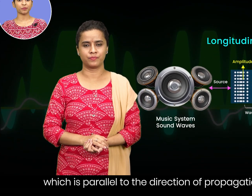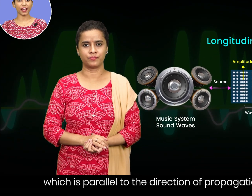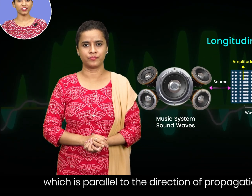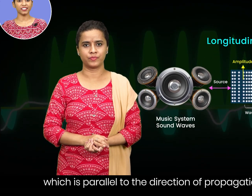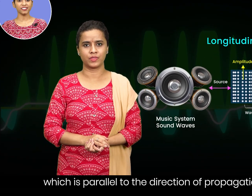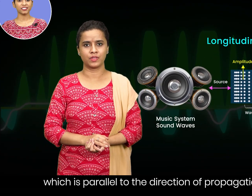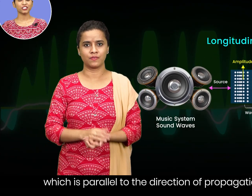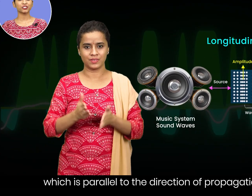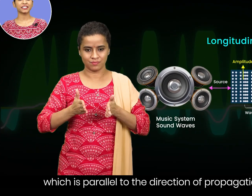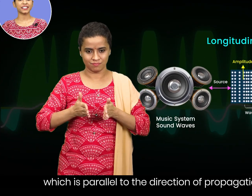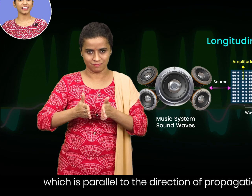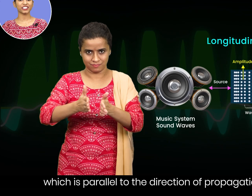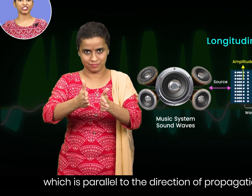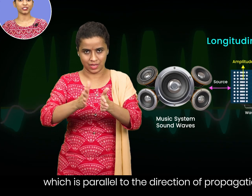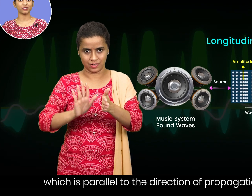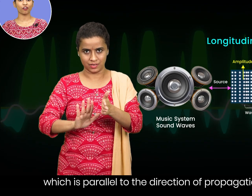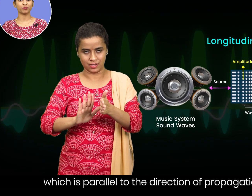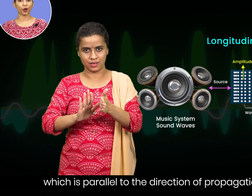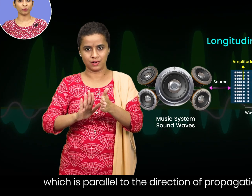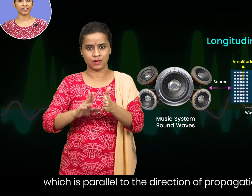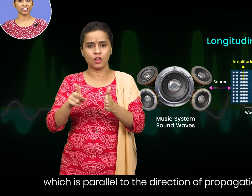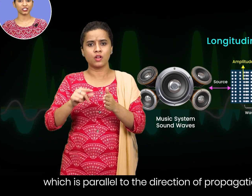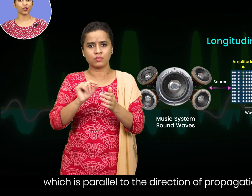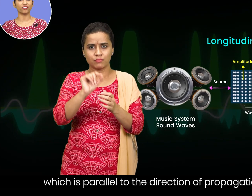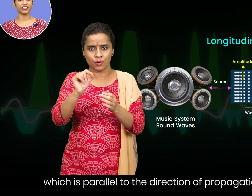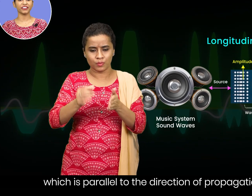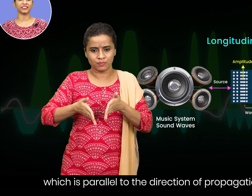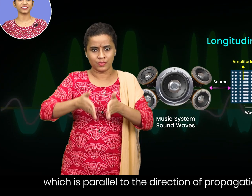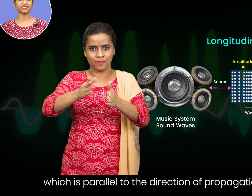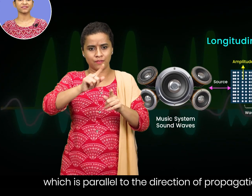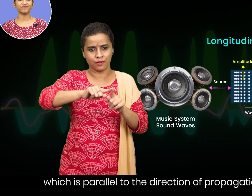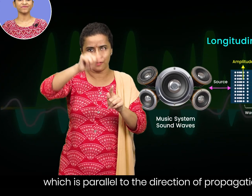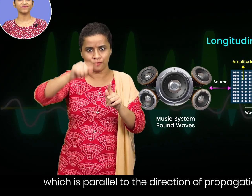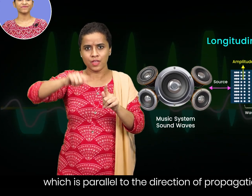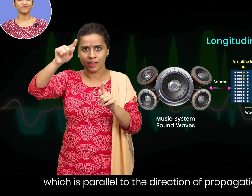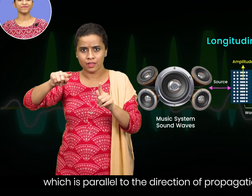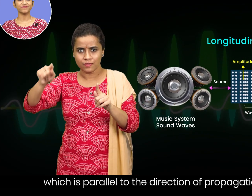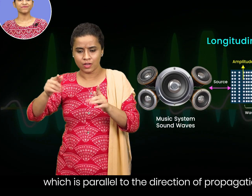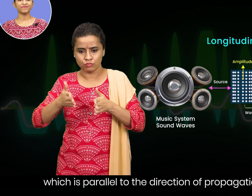which is parallel to the direction of propagation of the wave.